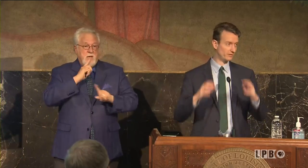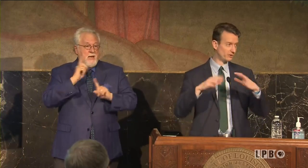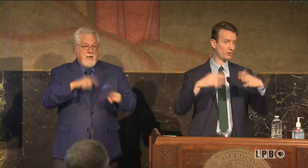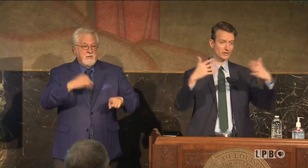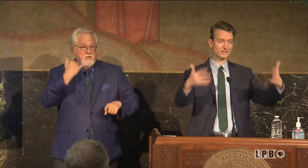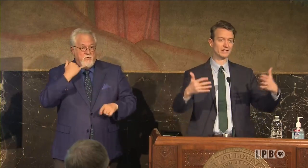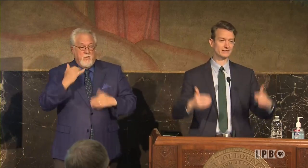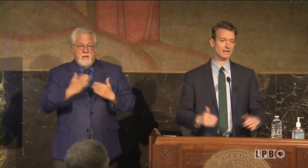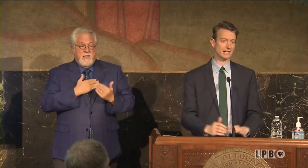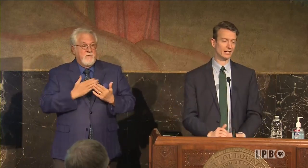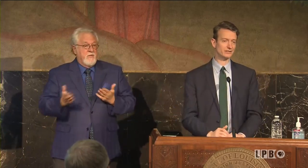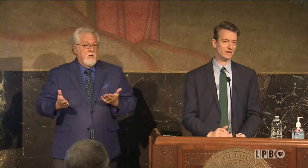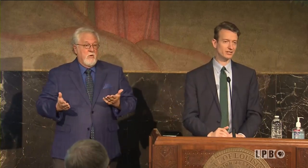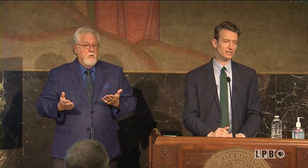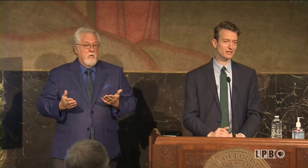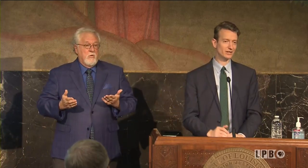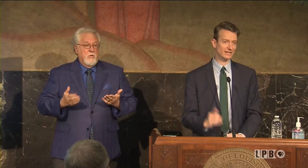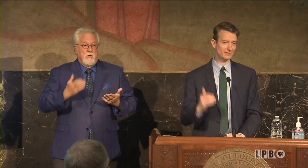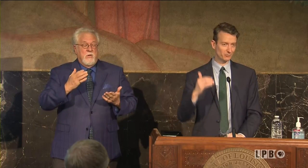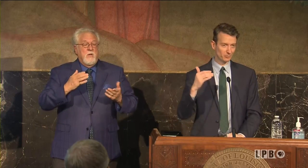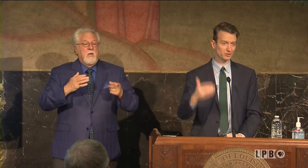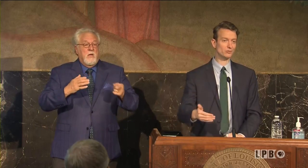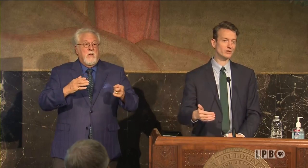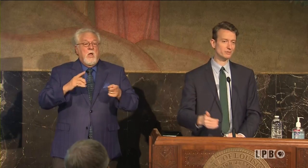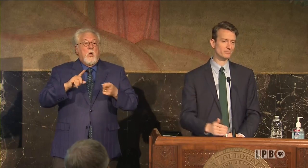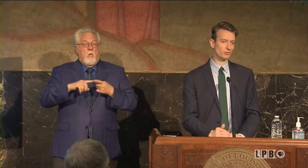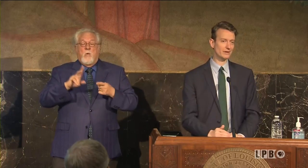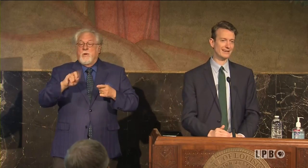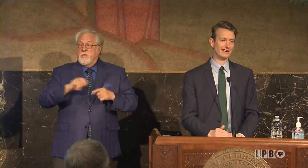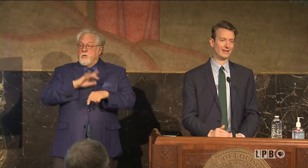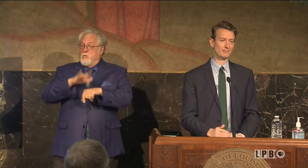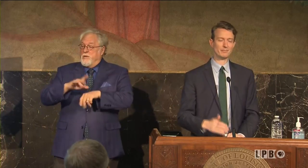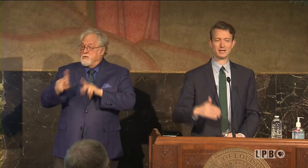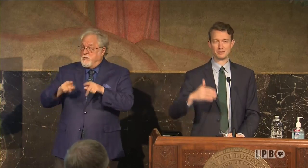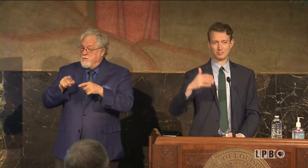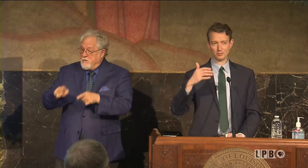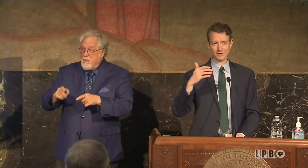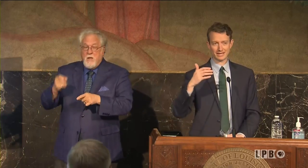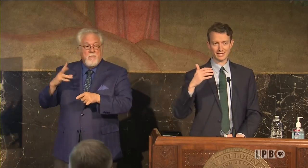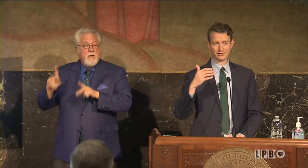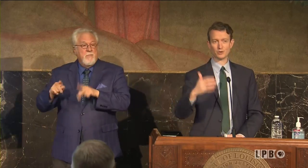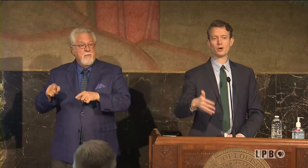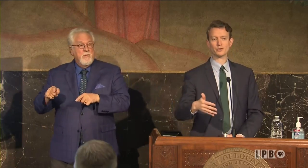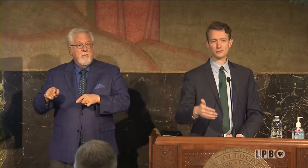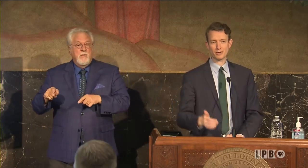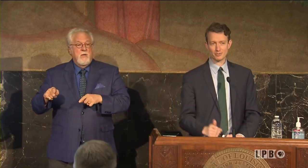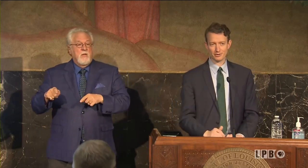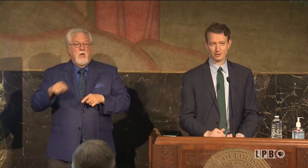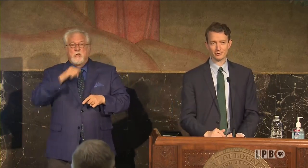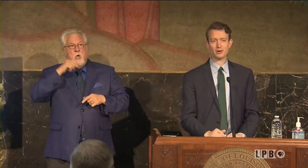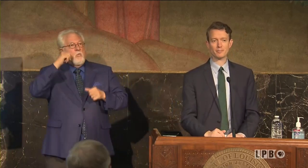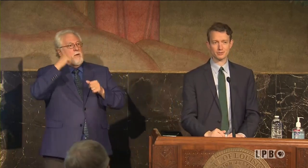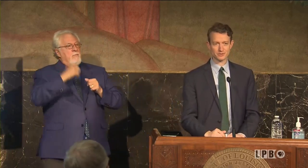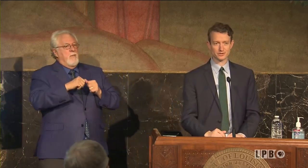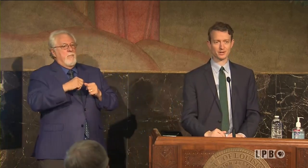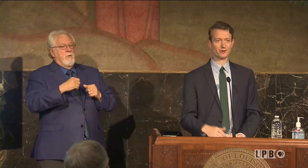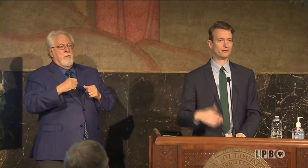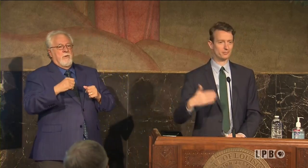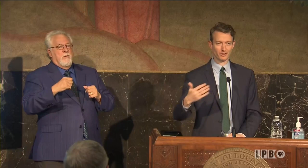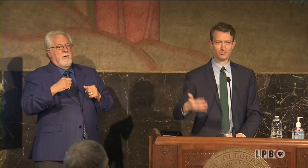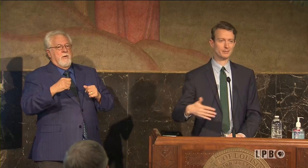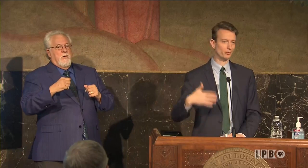the phone, even though it says LDH. I can tell you that even when we do reach people, many people don't always remember the